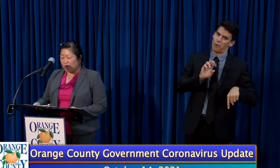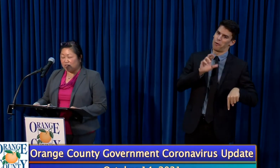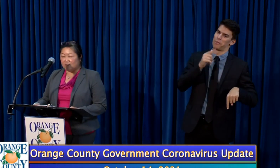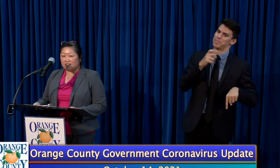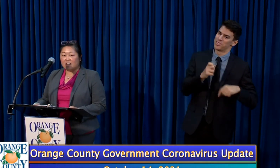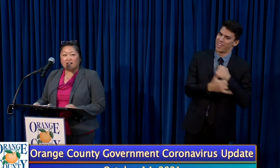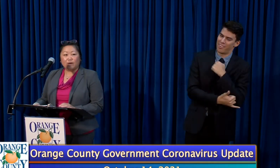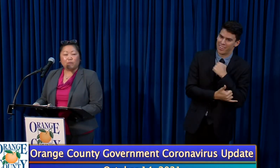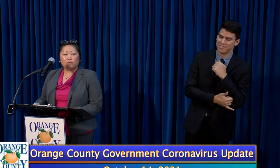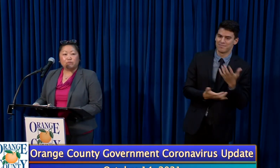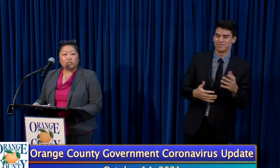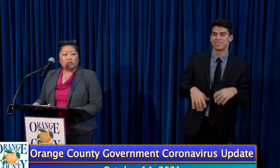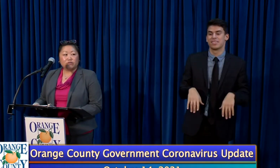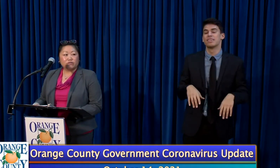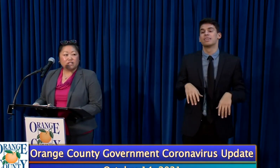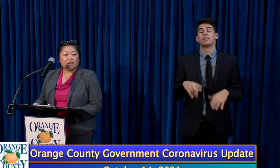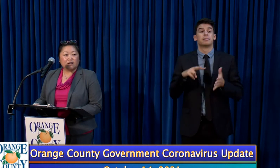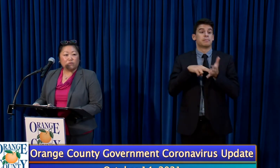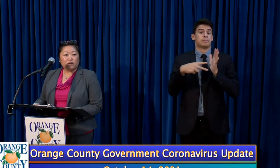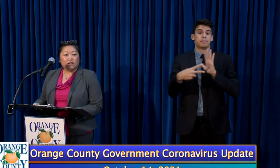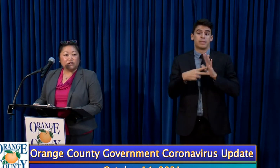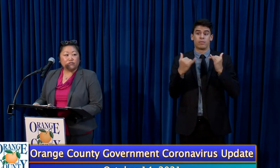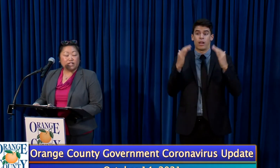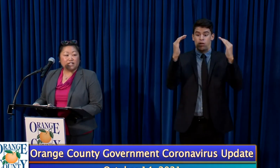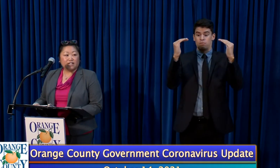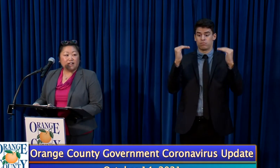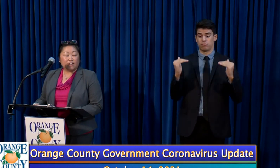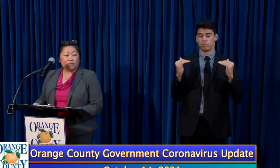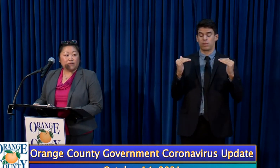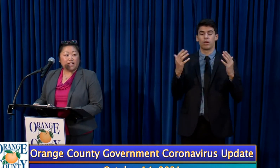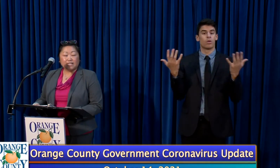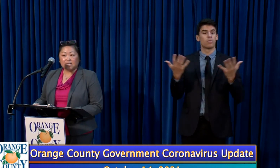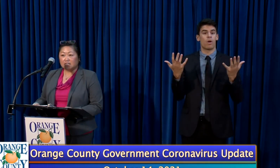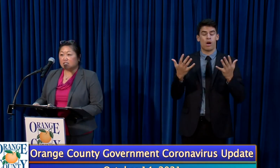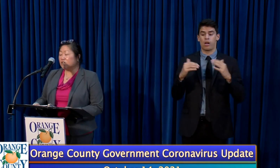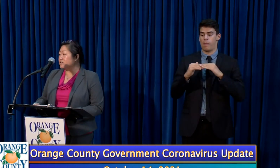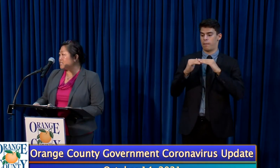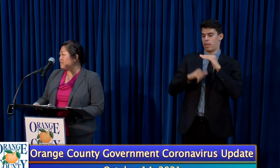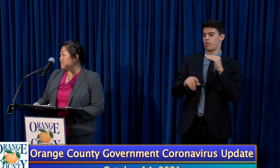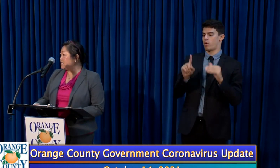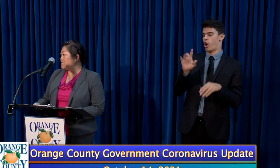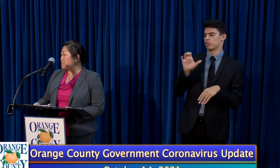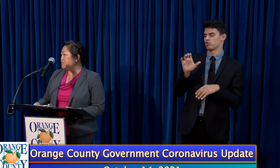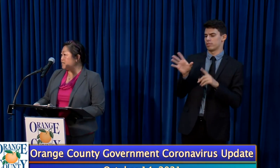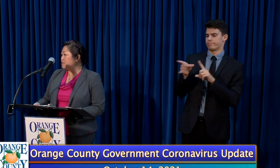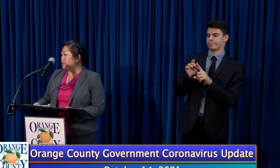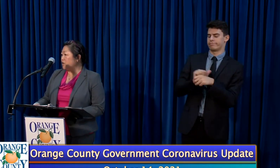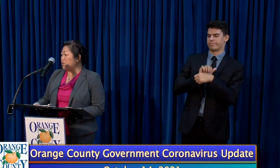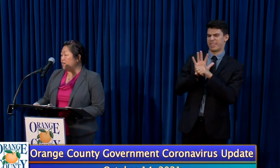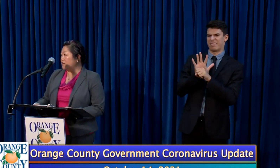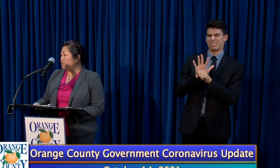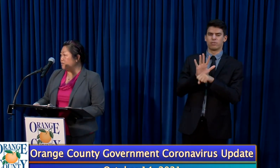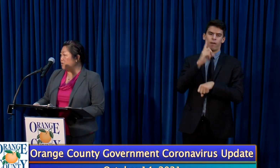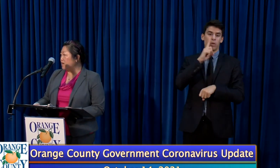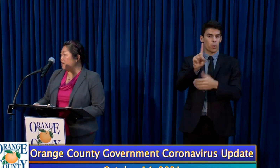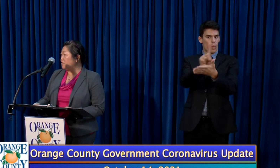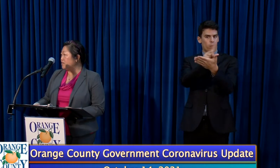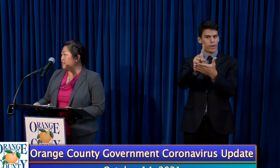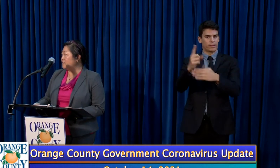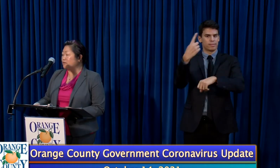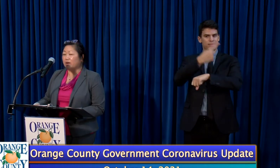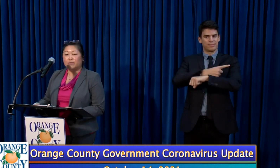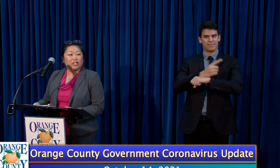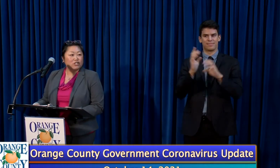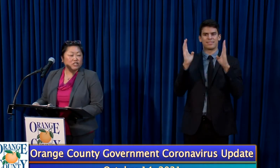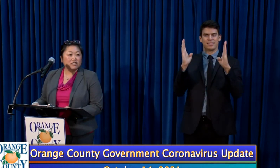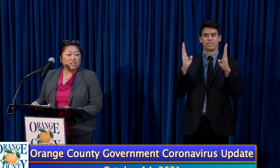that we are below the 100 cases. So the 7-day incidence rate is below 100 per